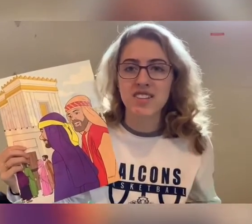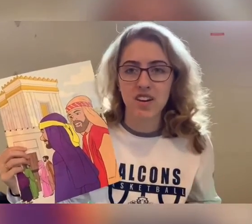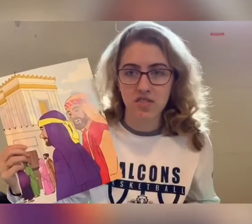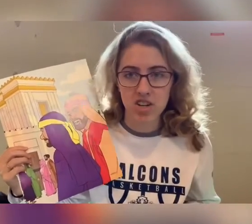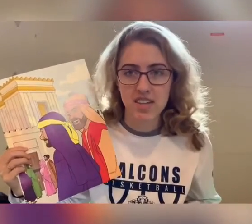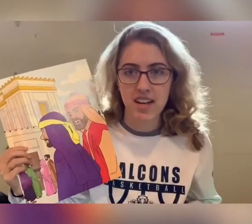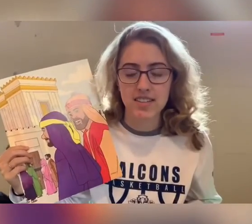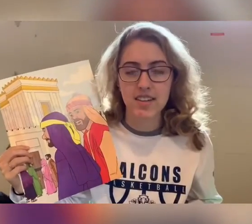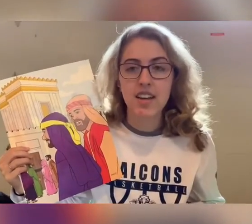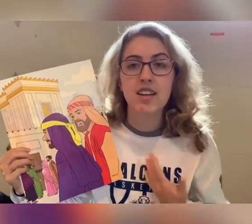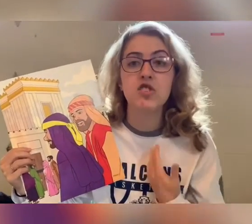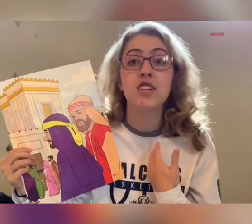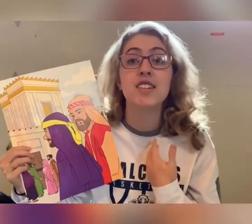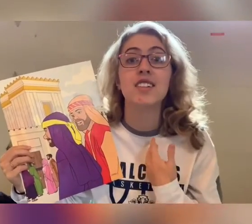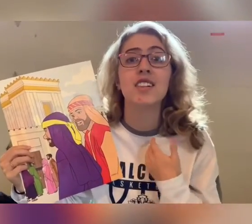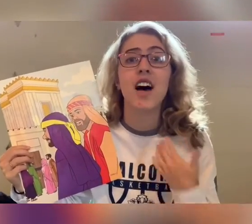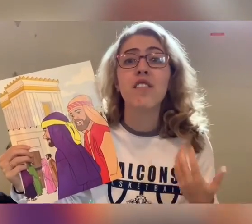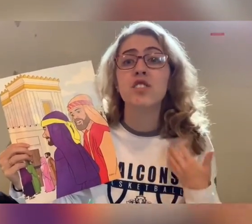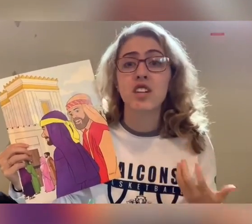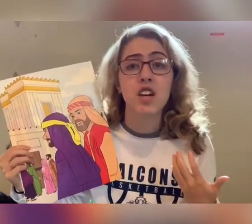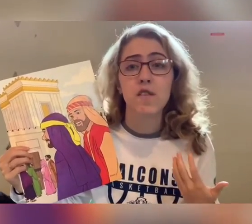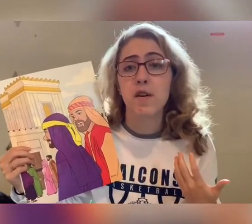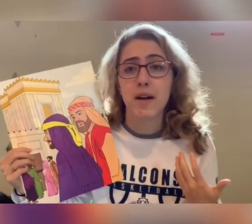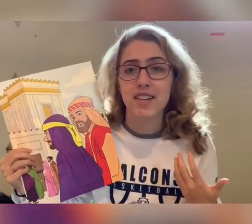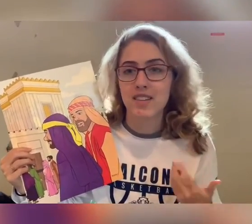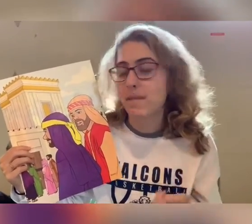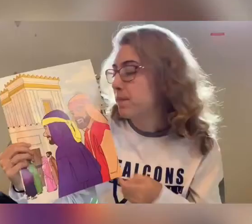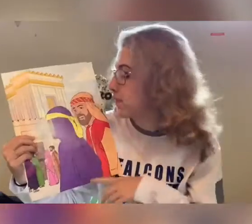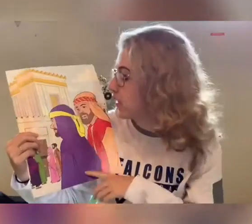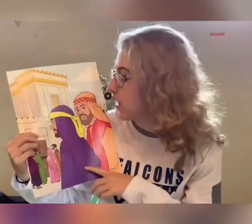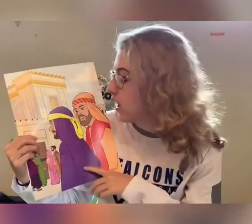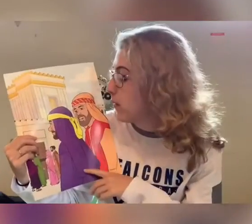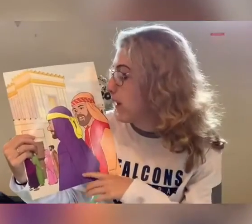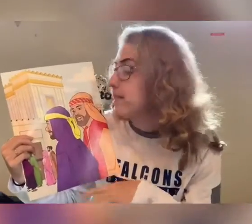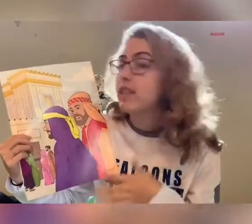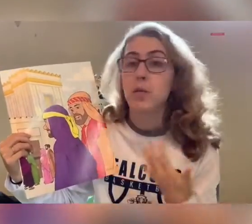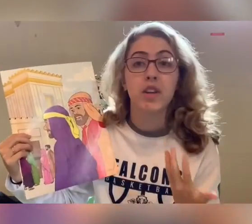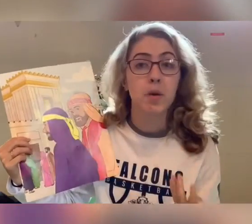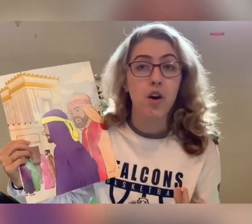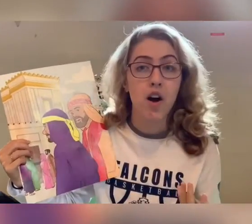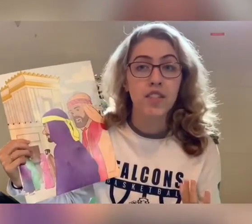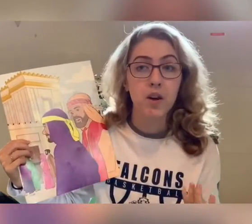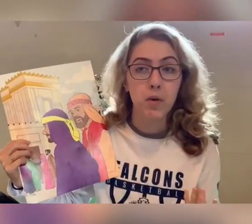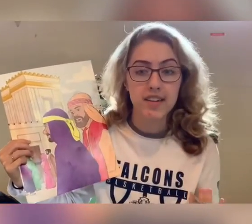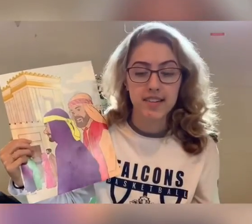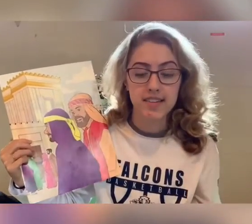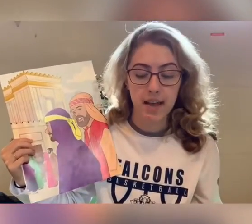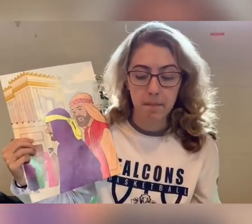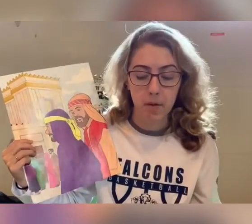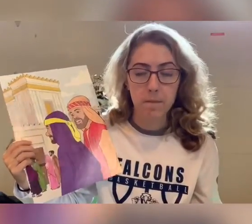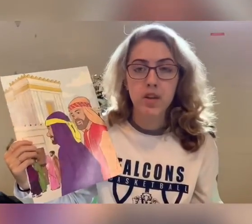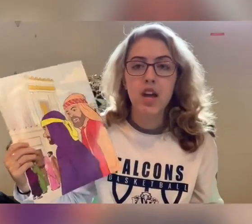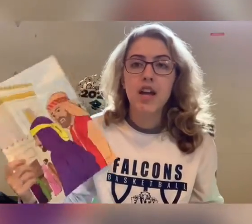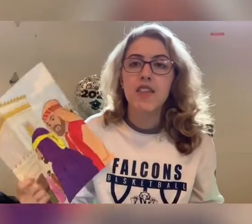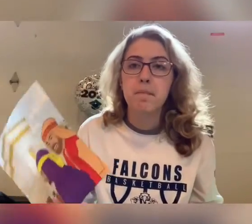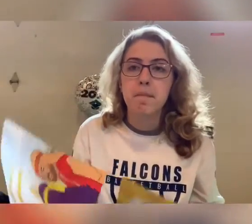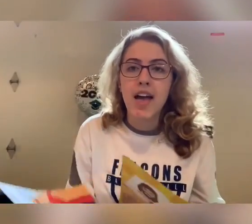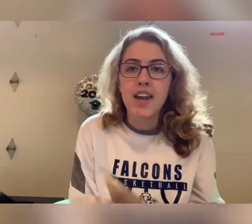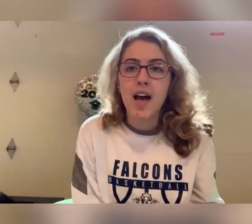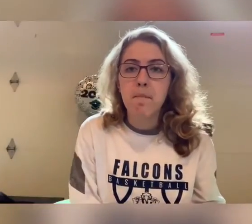serve Jesus, because Jesus loves to hear from us. Well, when they were on their way to the temple, they met a